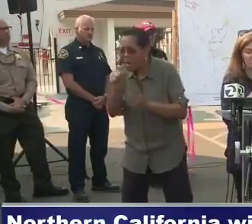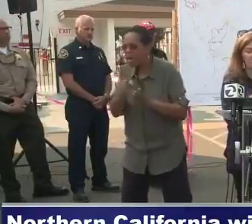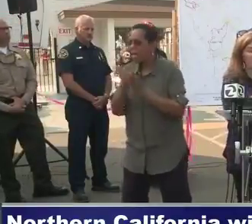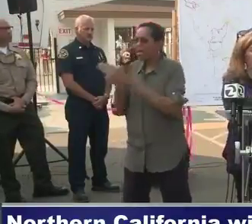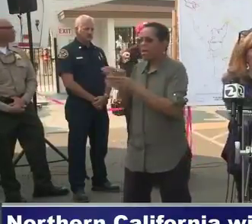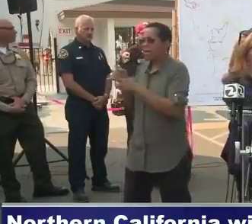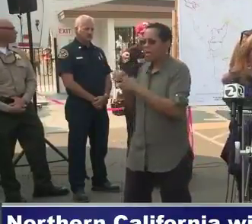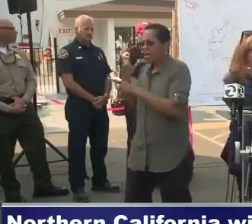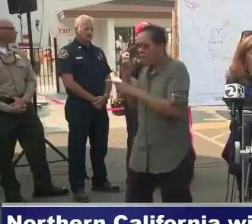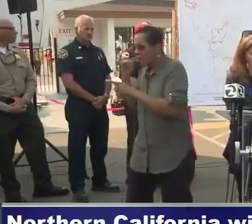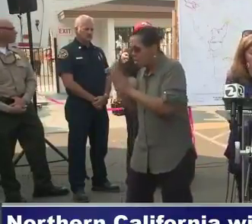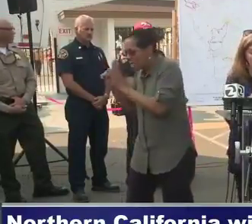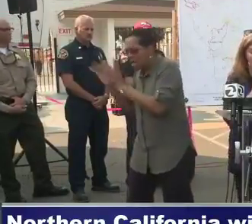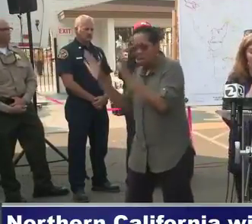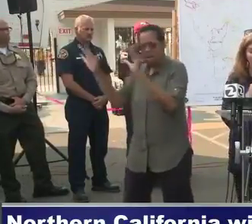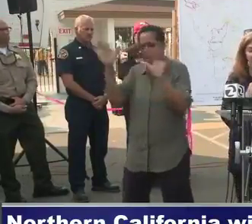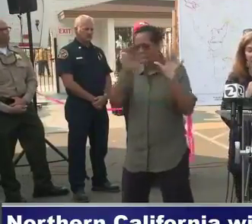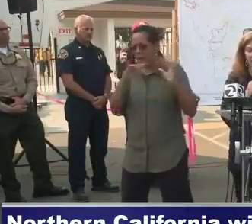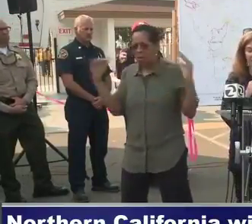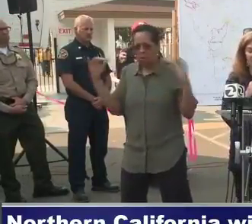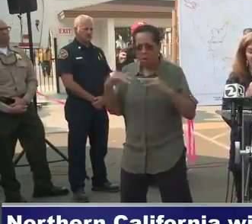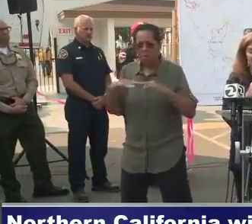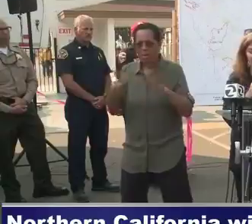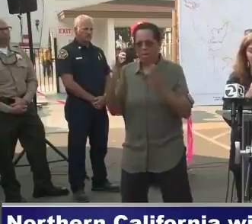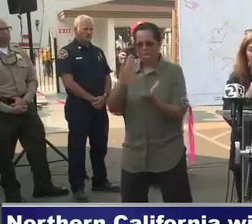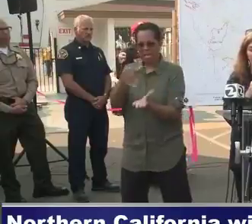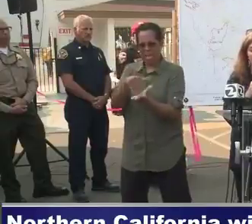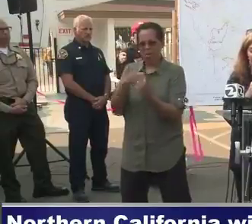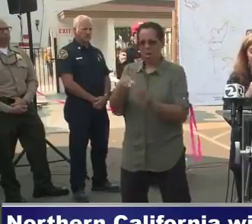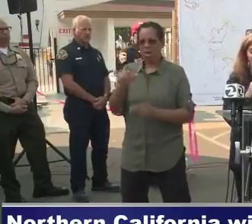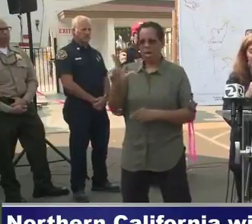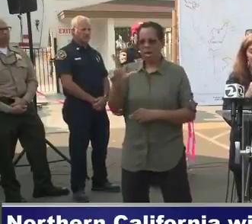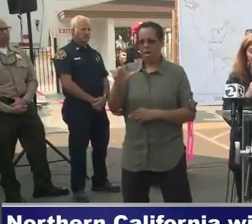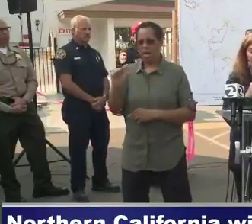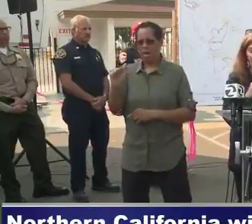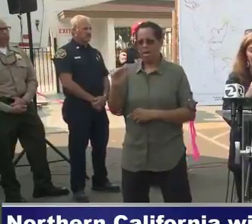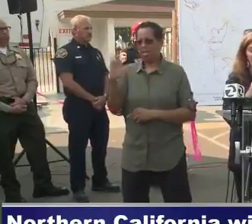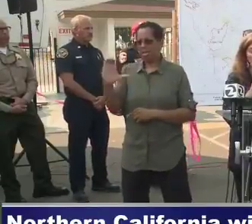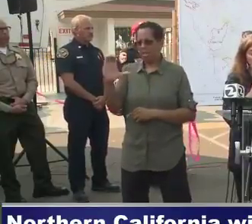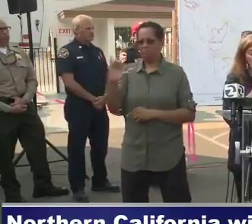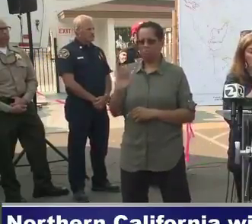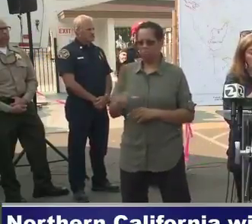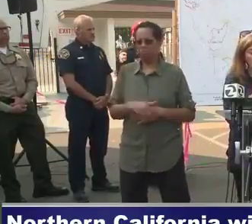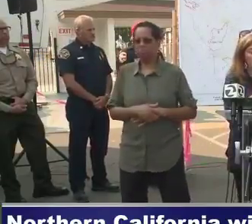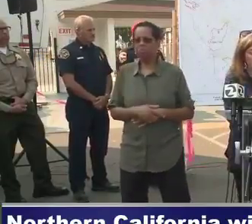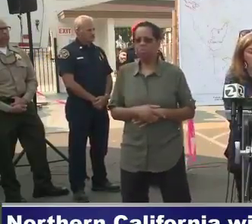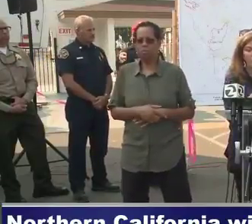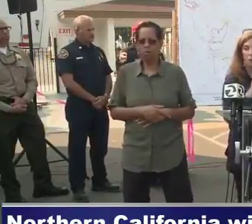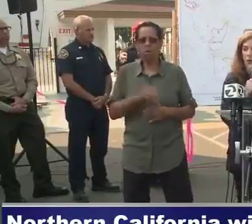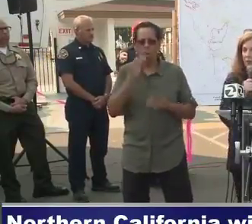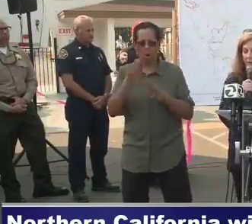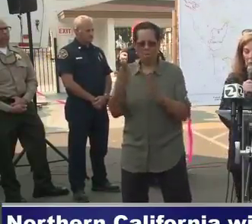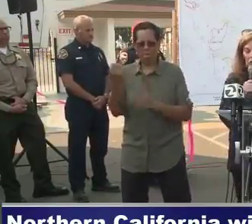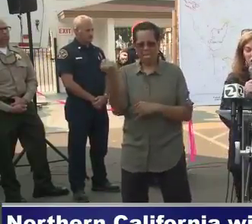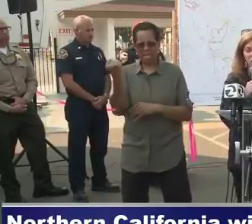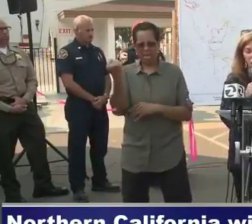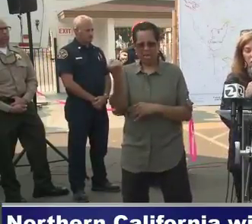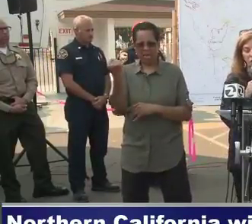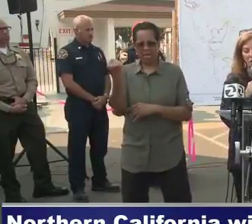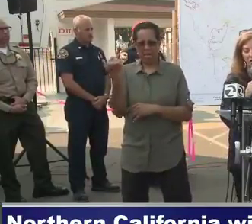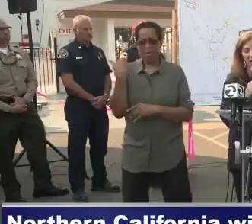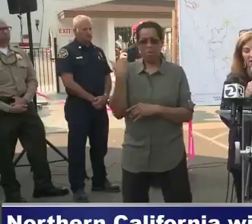center, commonly known as a LAC, on Saturday at the former Press Democrat building, which